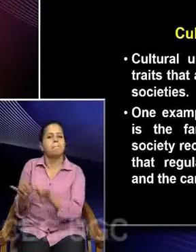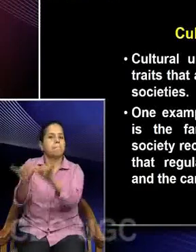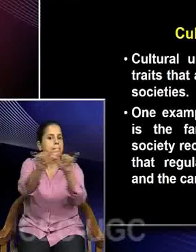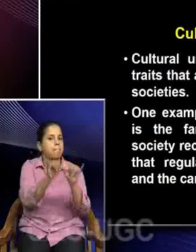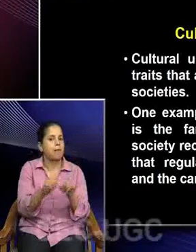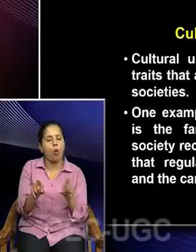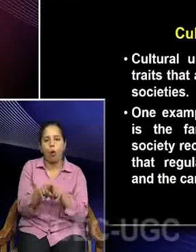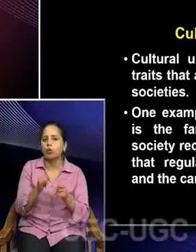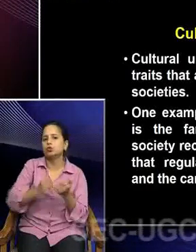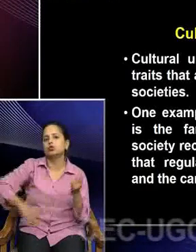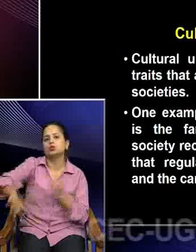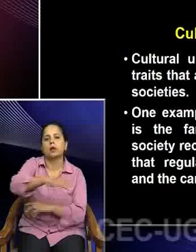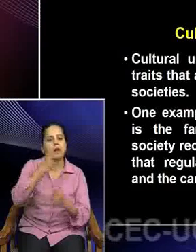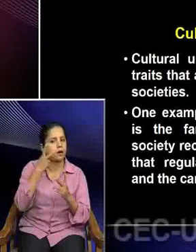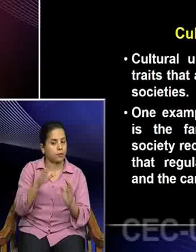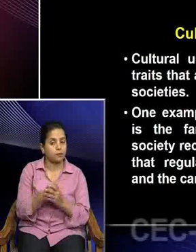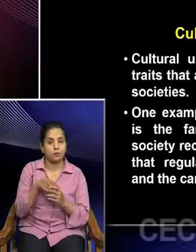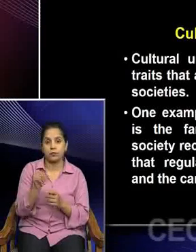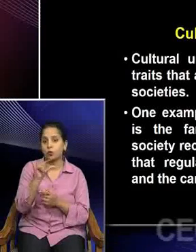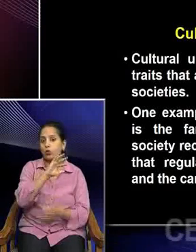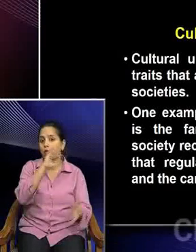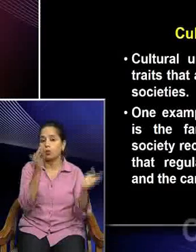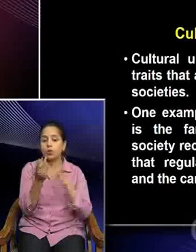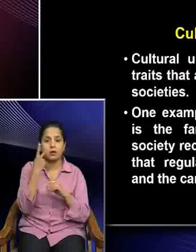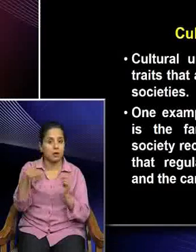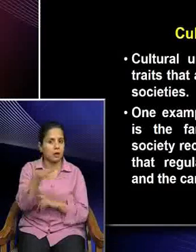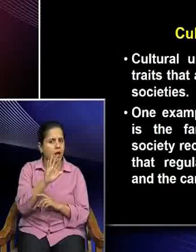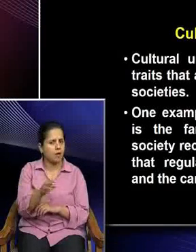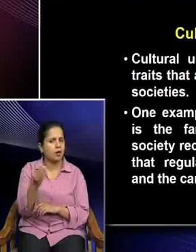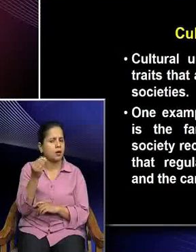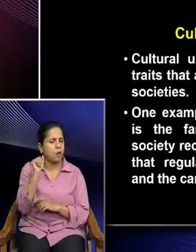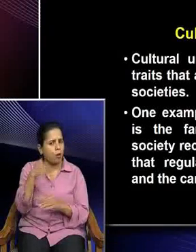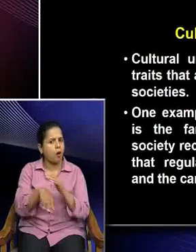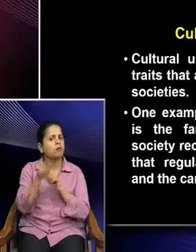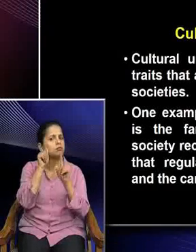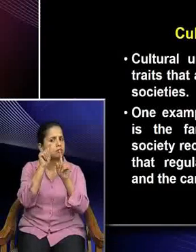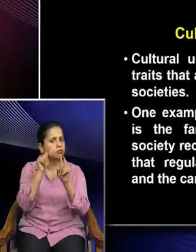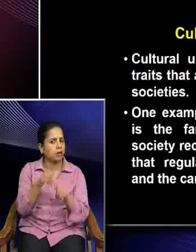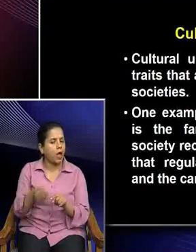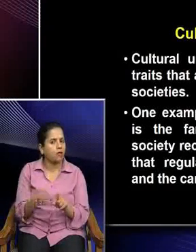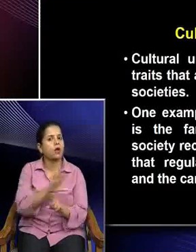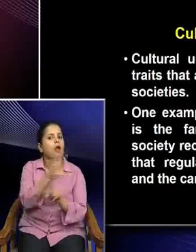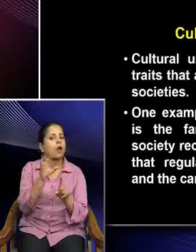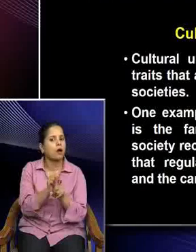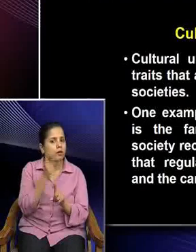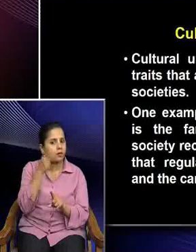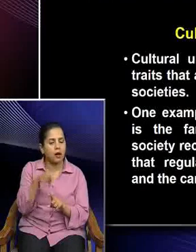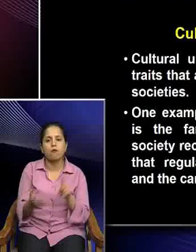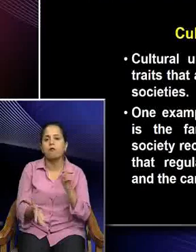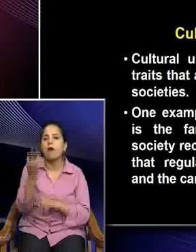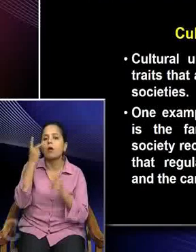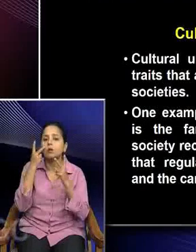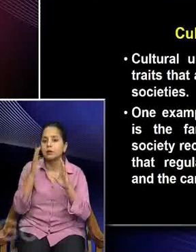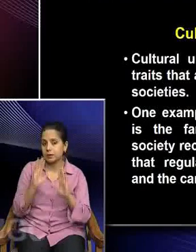all society. So, universals are certain elements of culture which are found